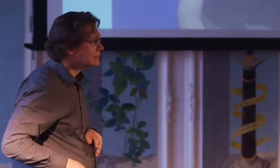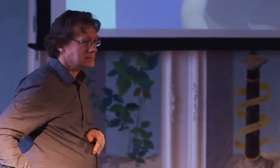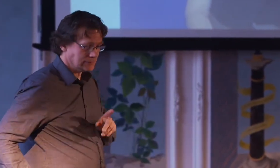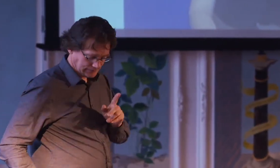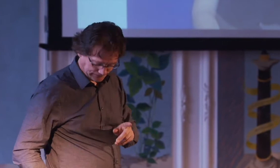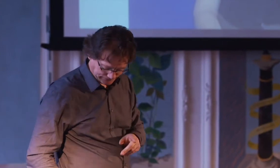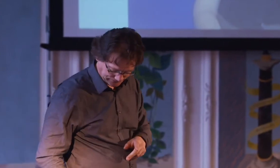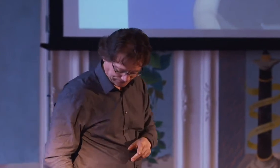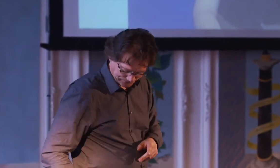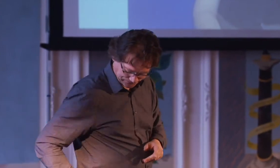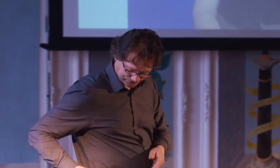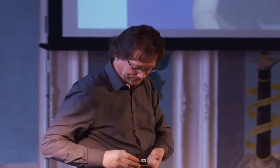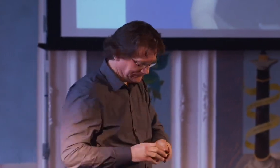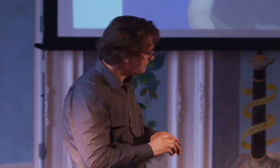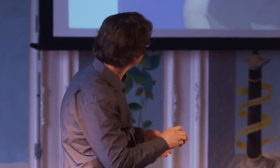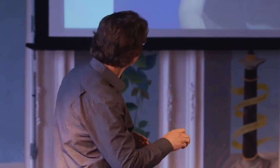set up for product and reactant.